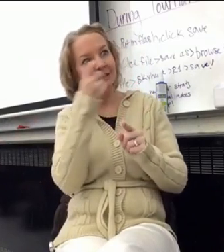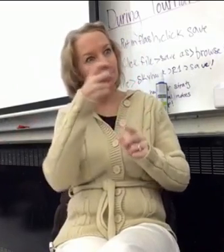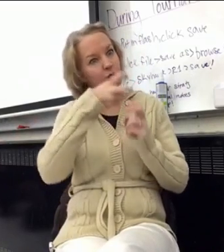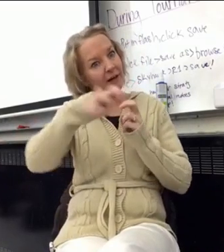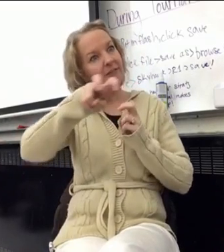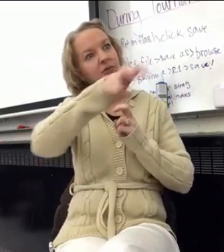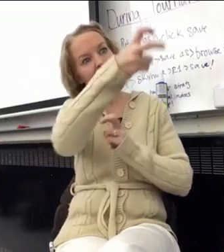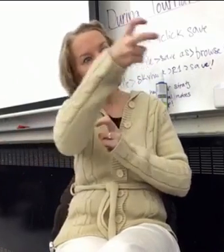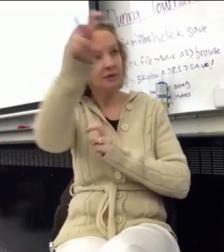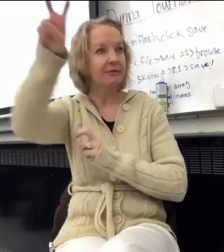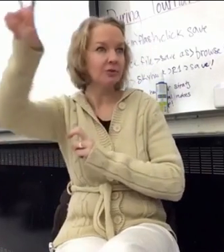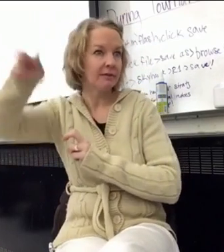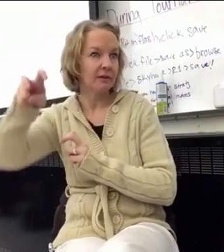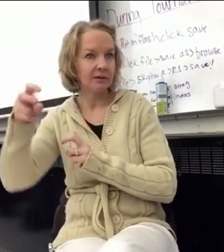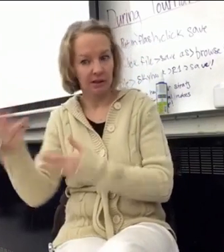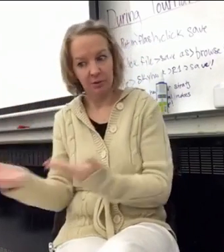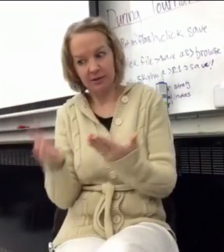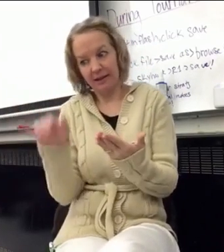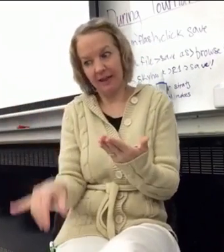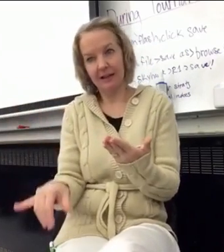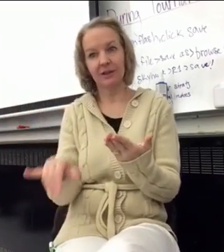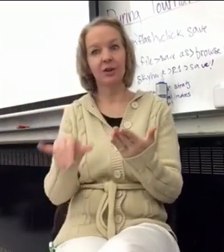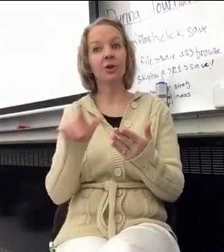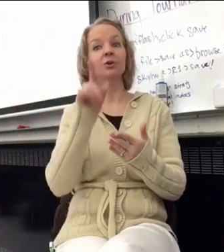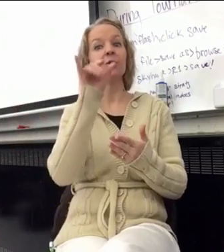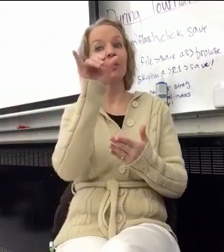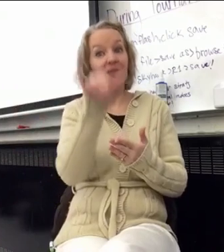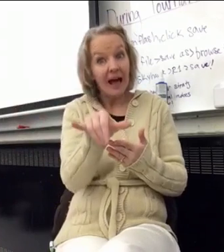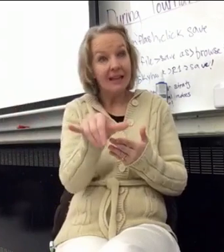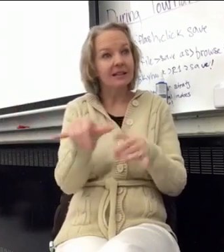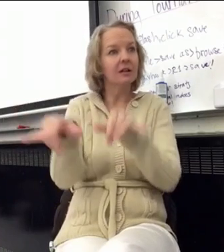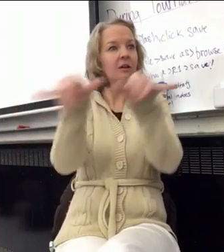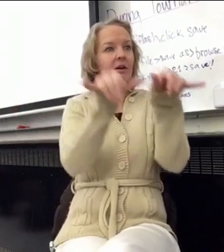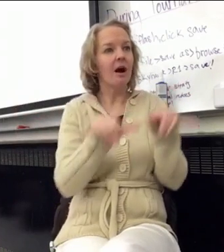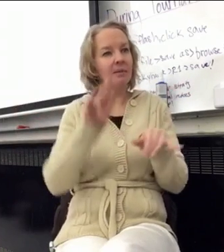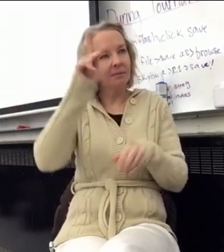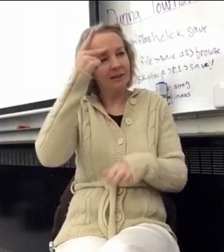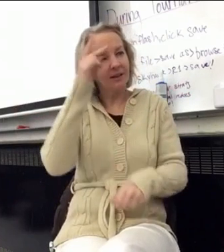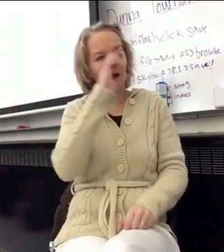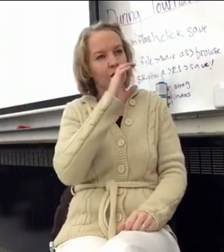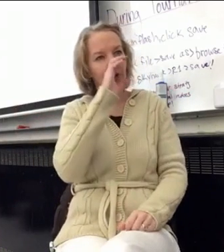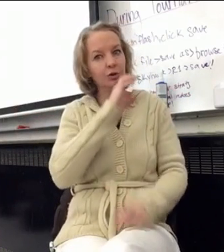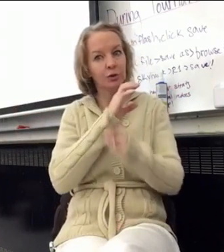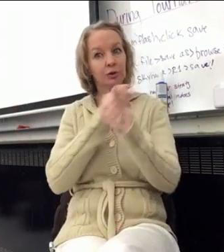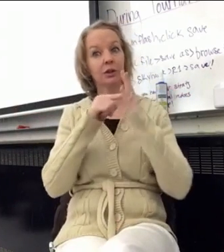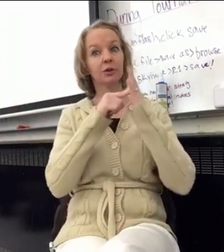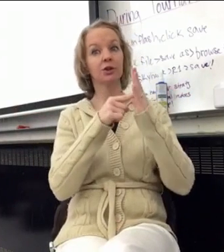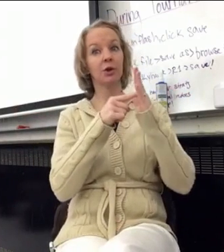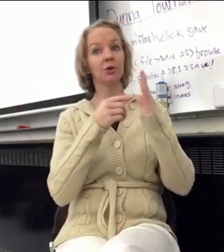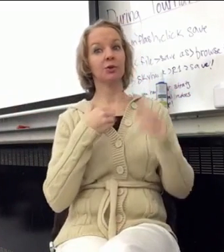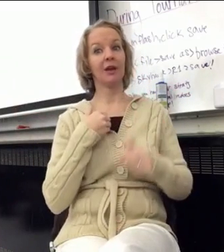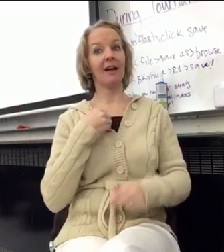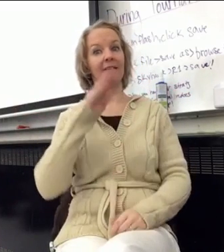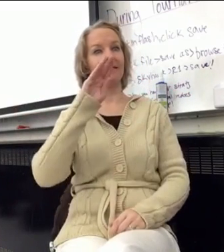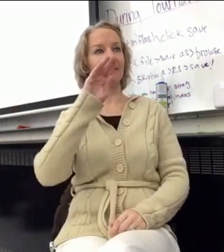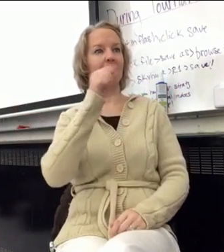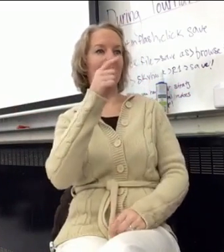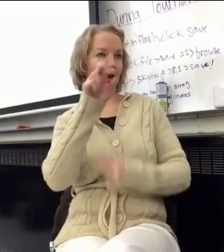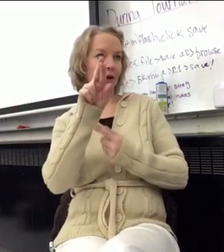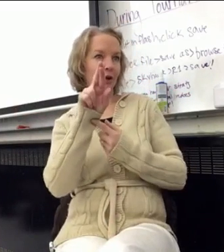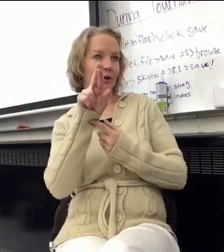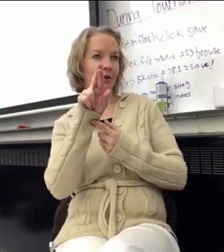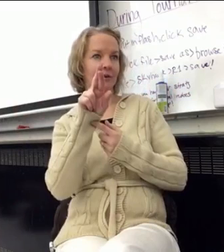this is the common political cartoon that you will end up seeing. Basically what this shows is you have the carpetbagger,